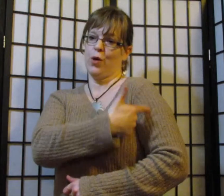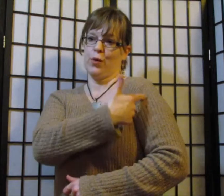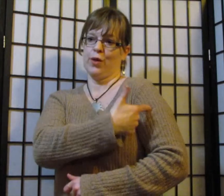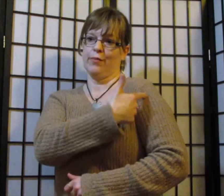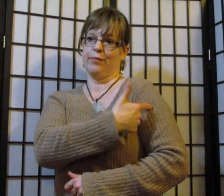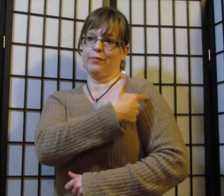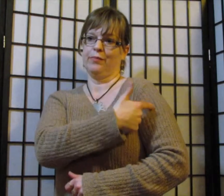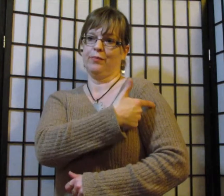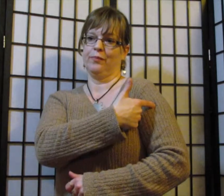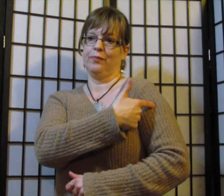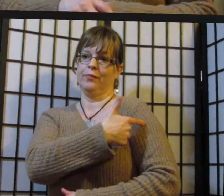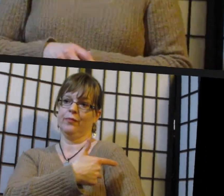Coke.